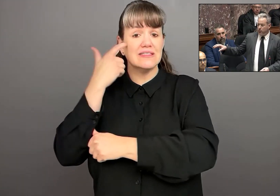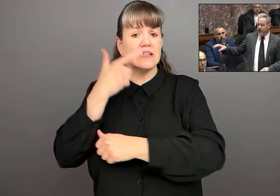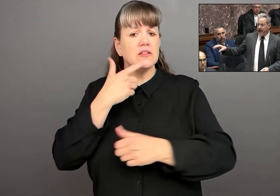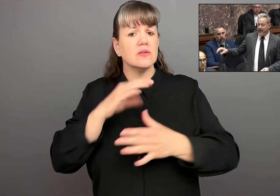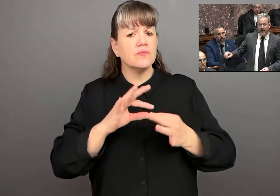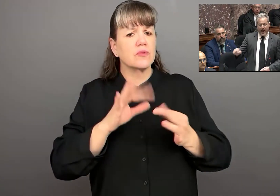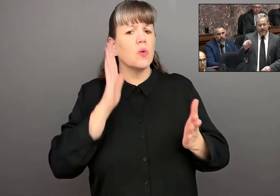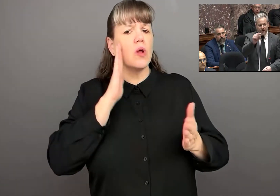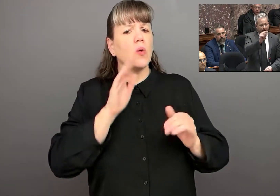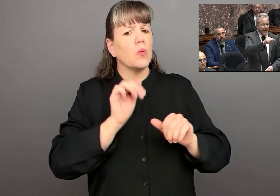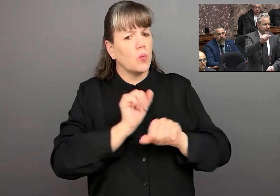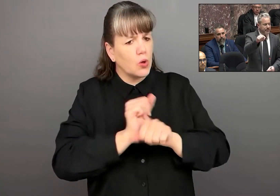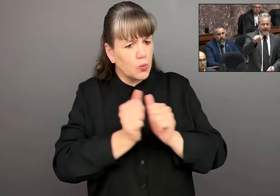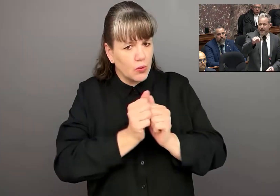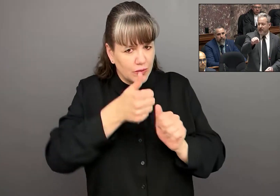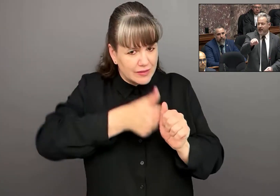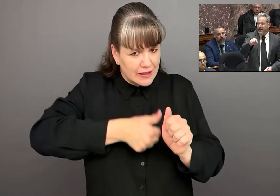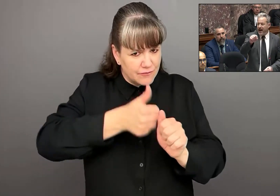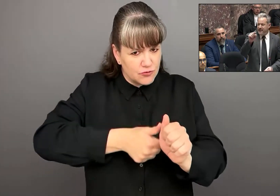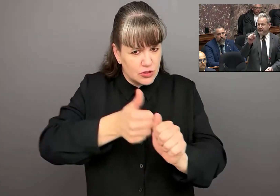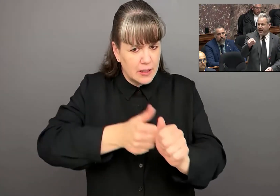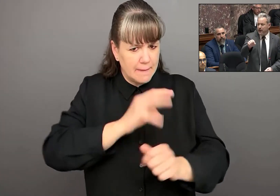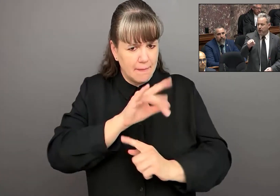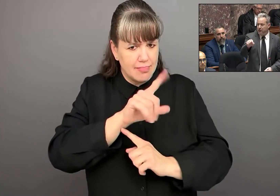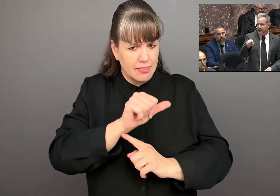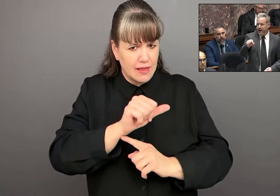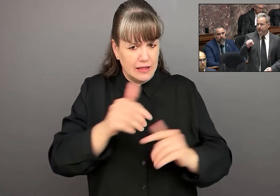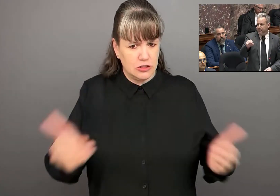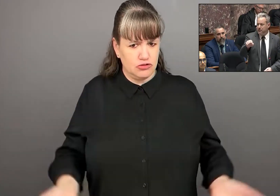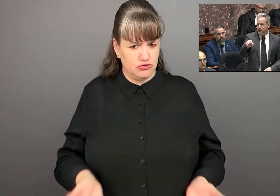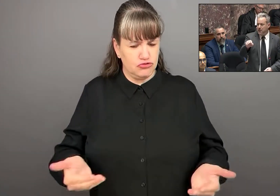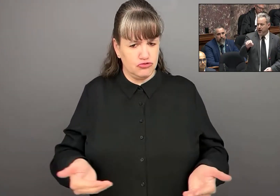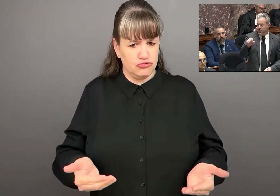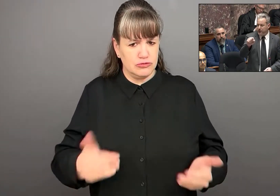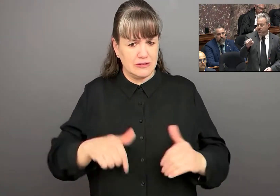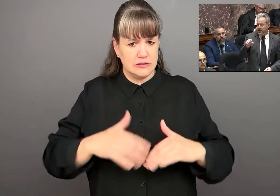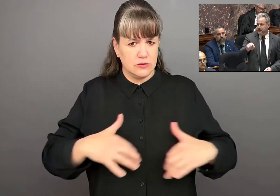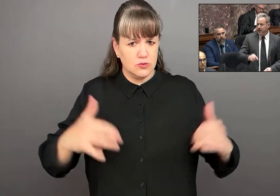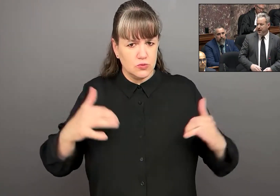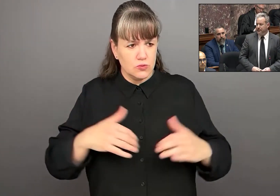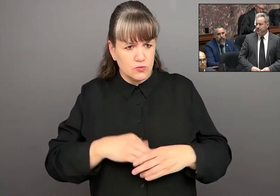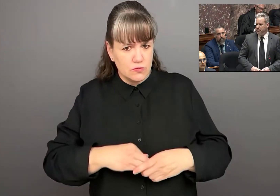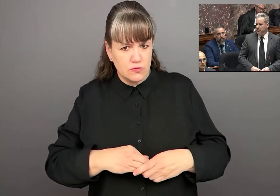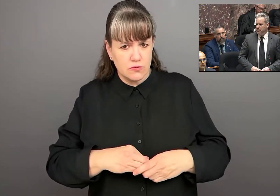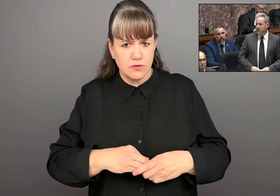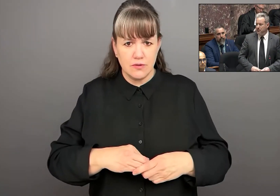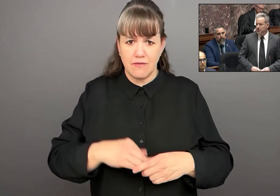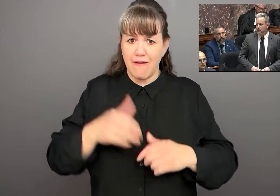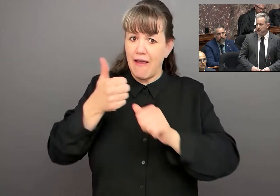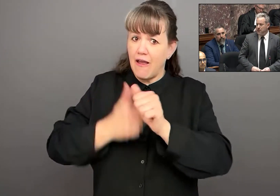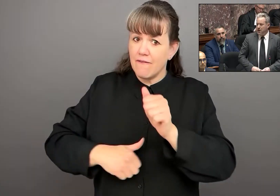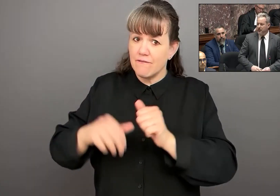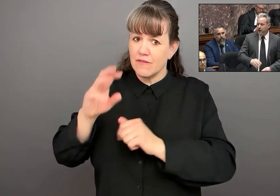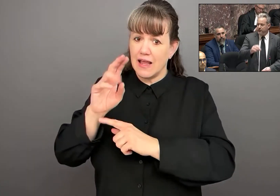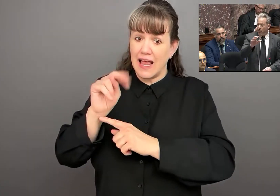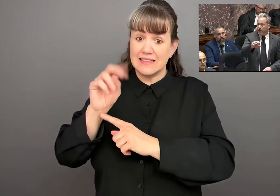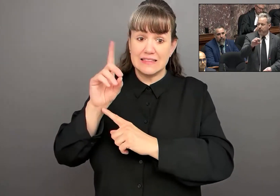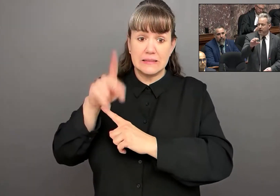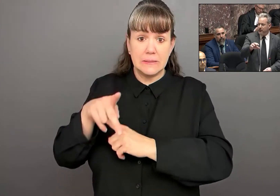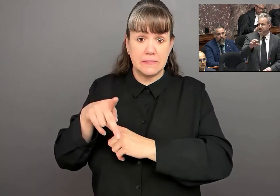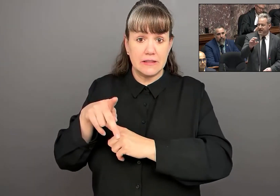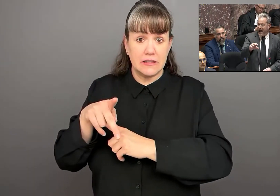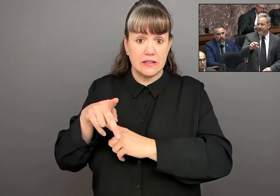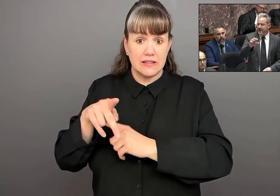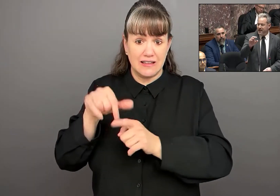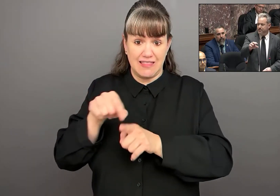So what do we get? Every NDP MLA has a title over there and responsibility. There is more